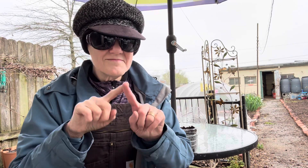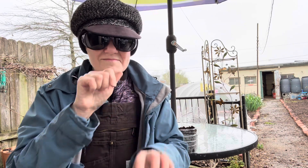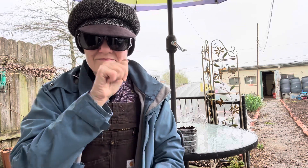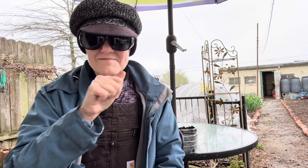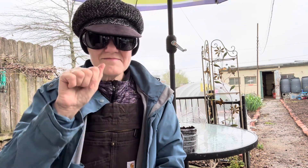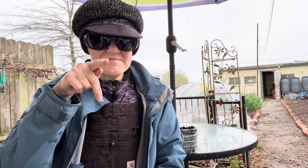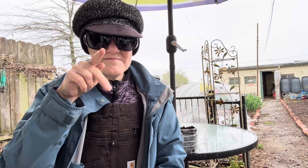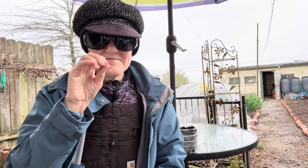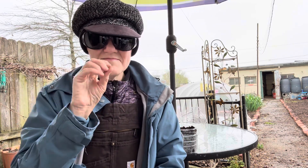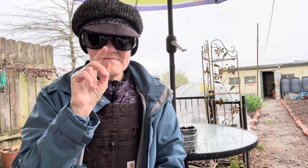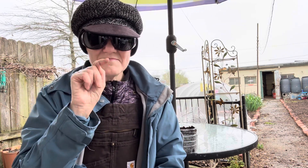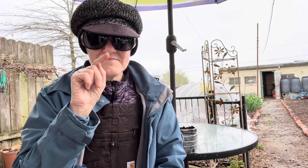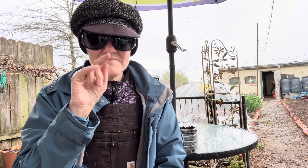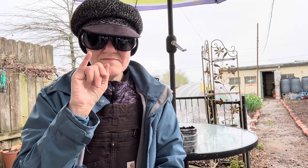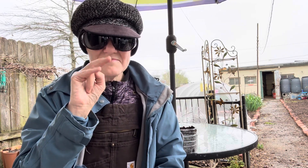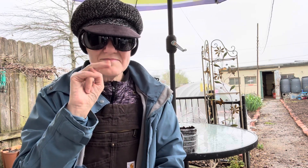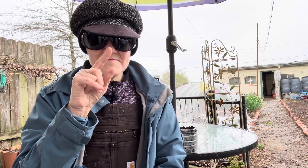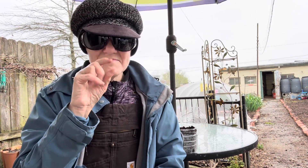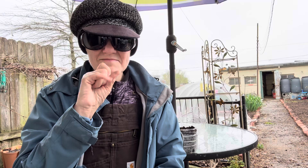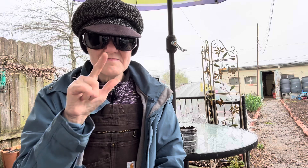but any potting soil will work.